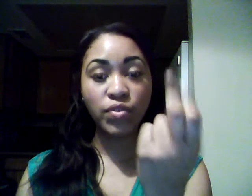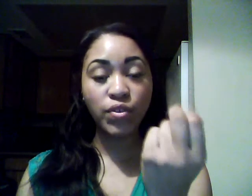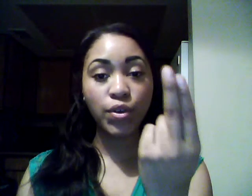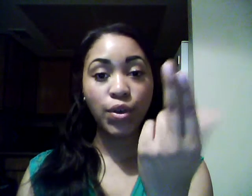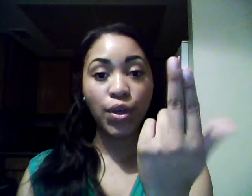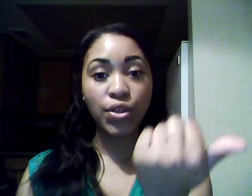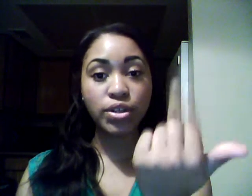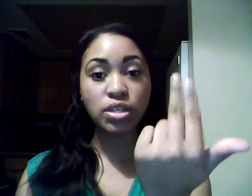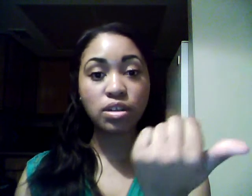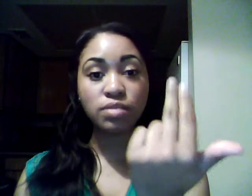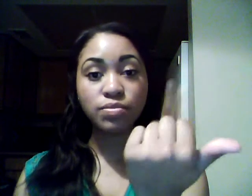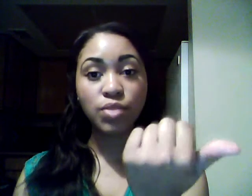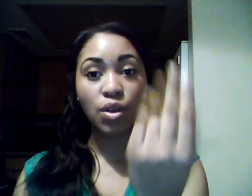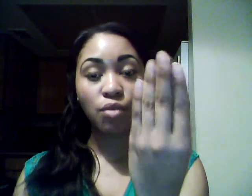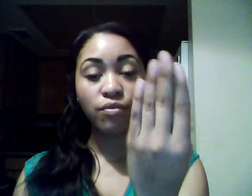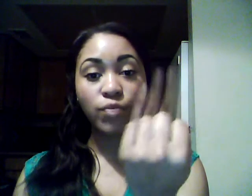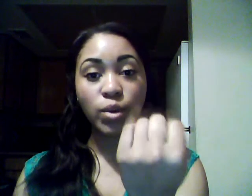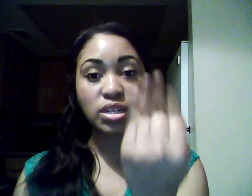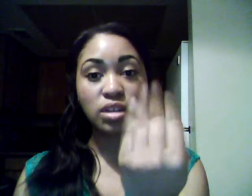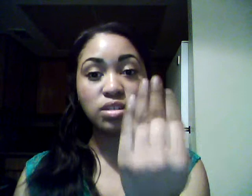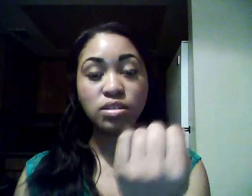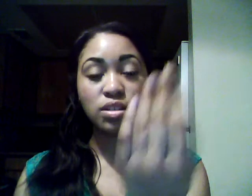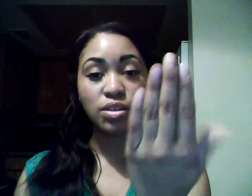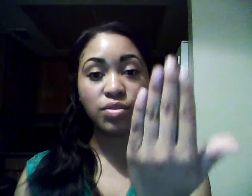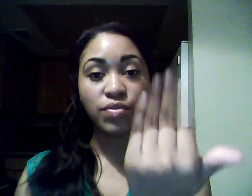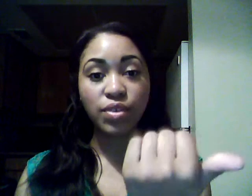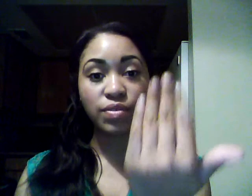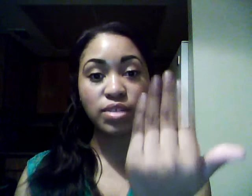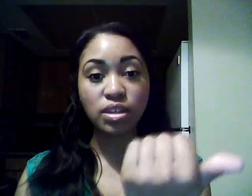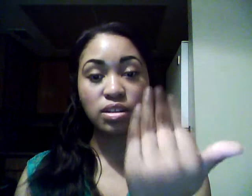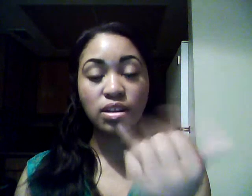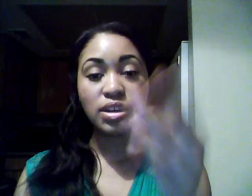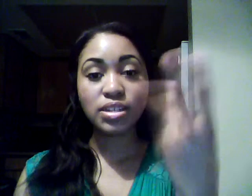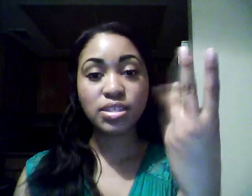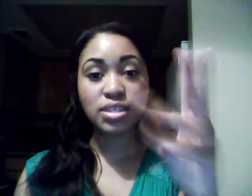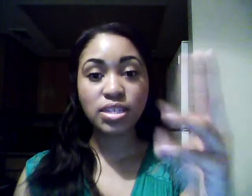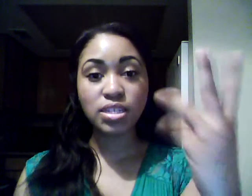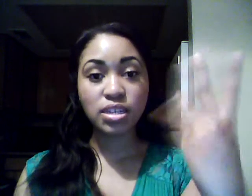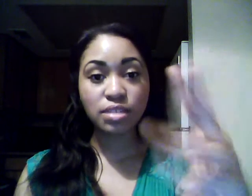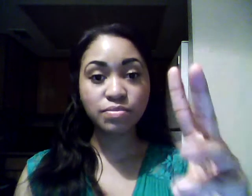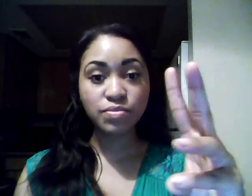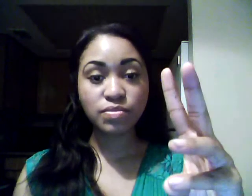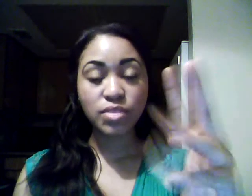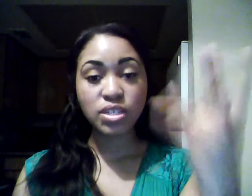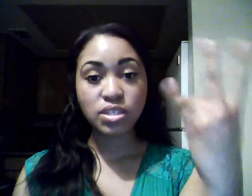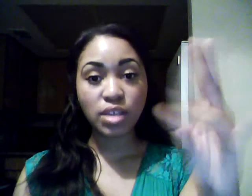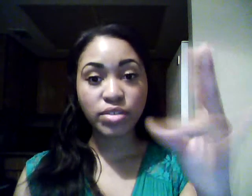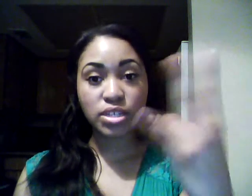12, 13, 14, 15, 16,